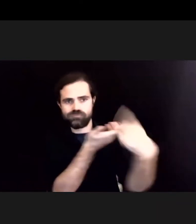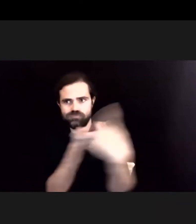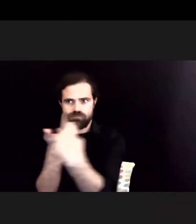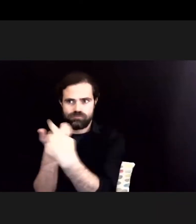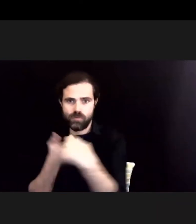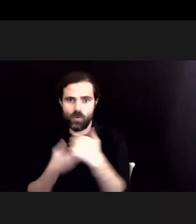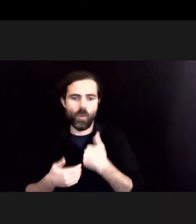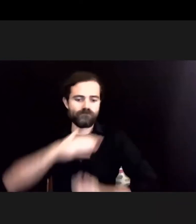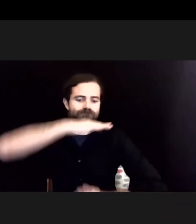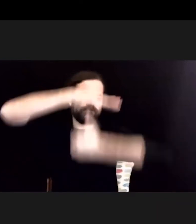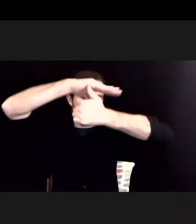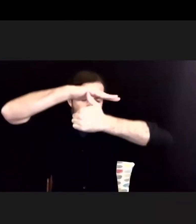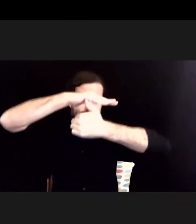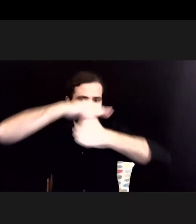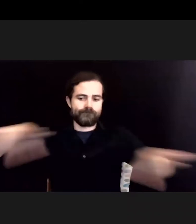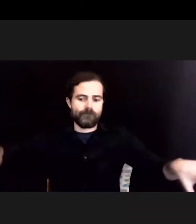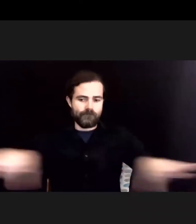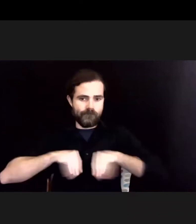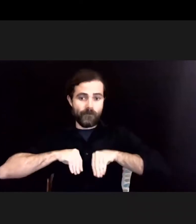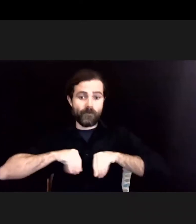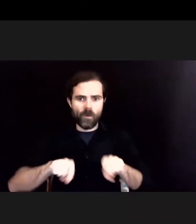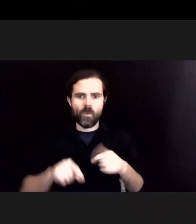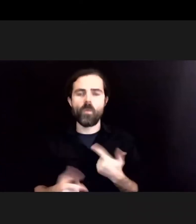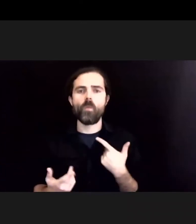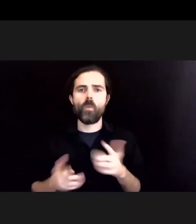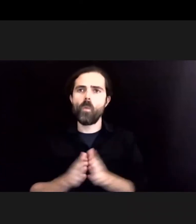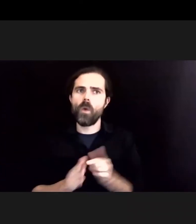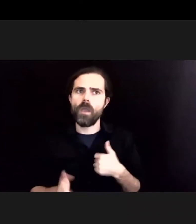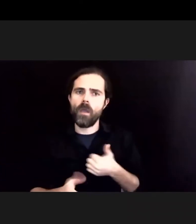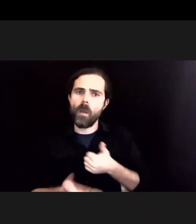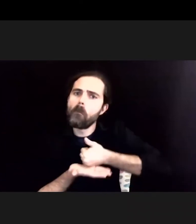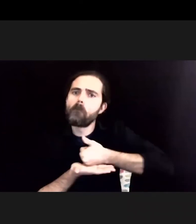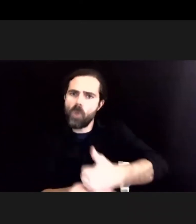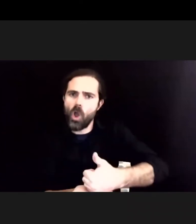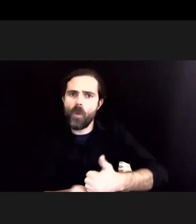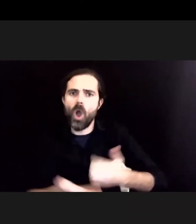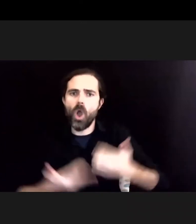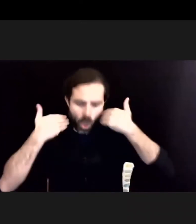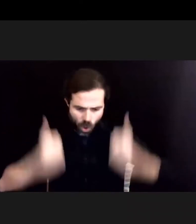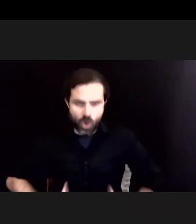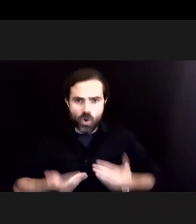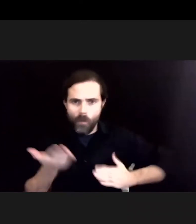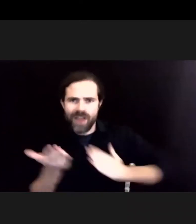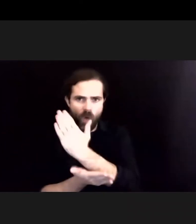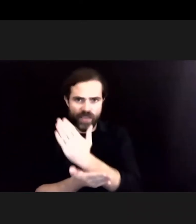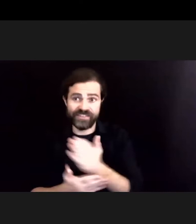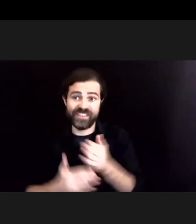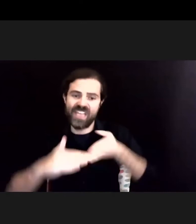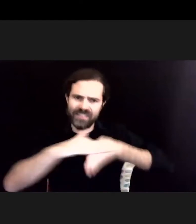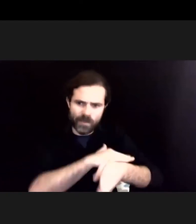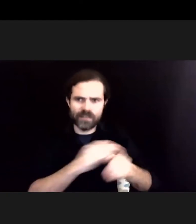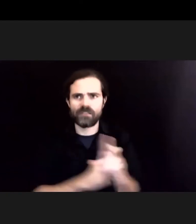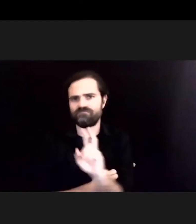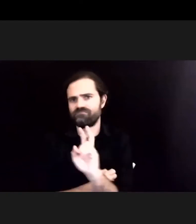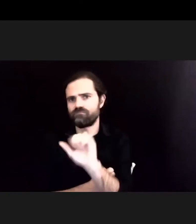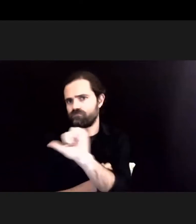role in enabling people to enjoy their human rights on equal basis, regardless of disability or any other factor. This has been the belief that has